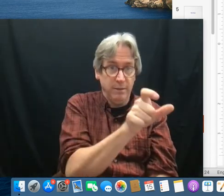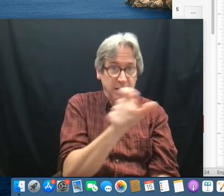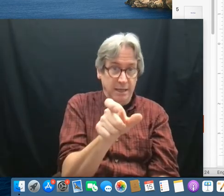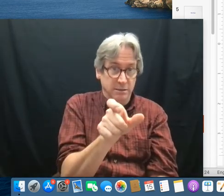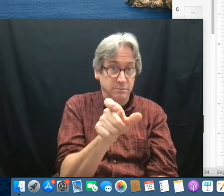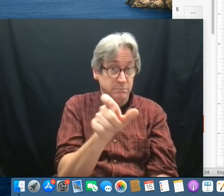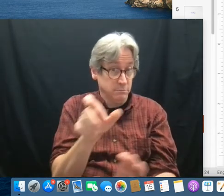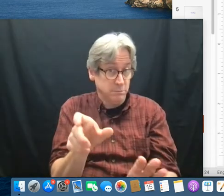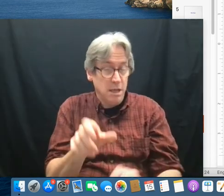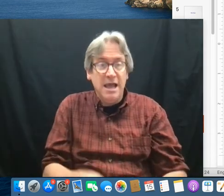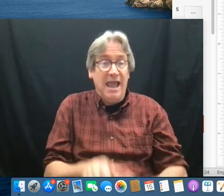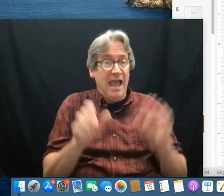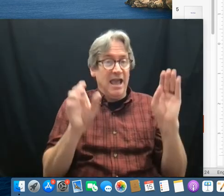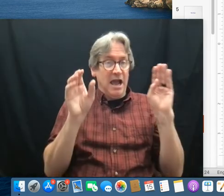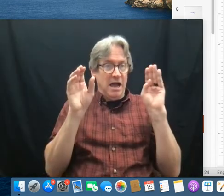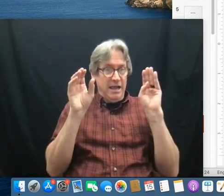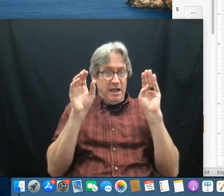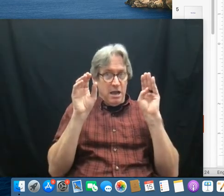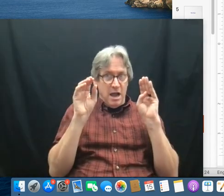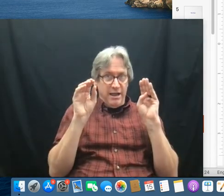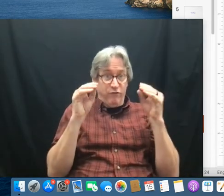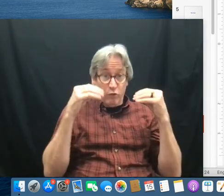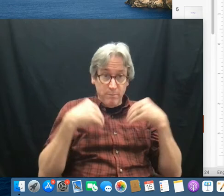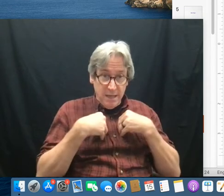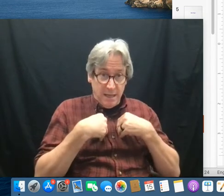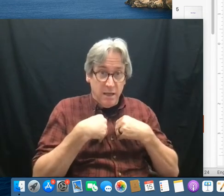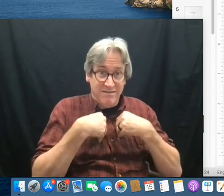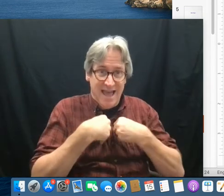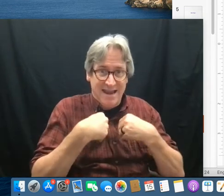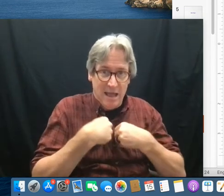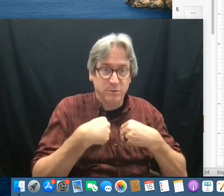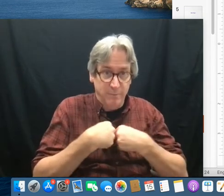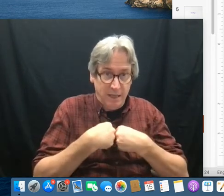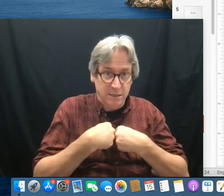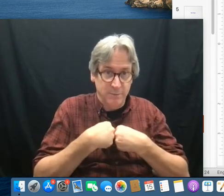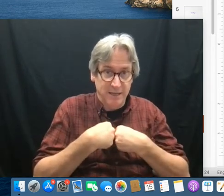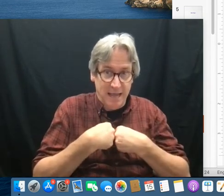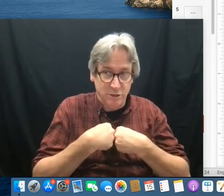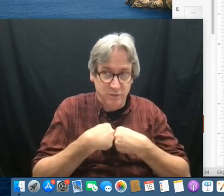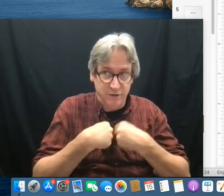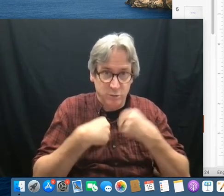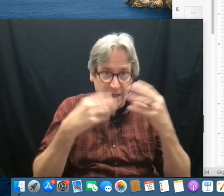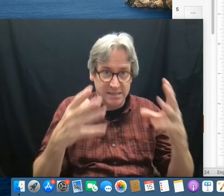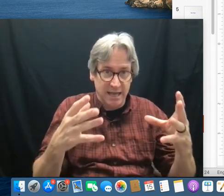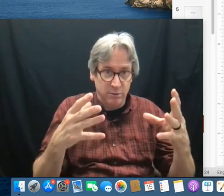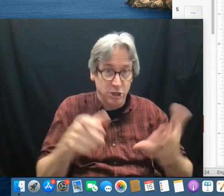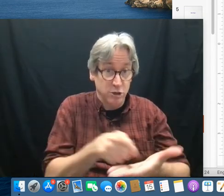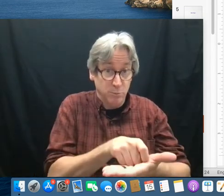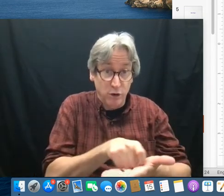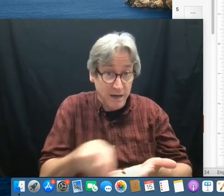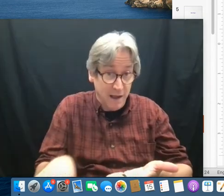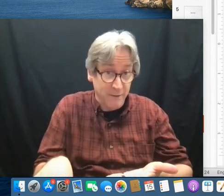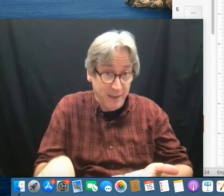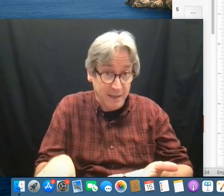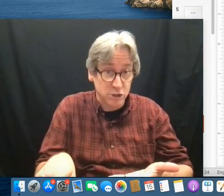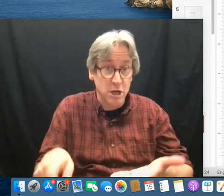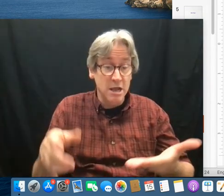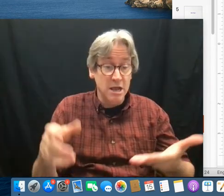what's the verb being done to. And then you've got SVO. And then move the